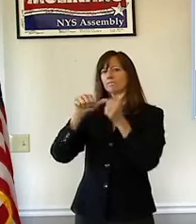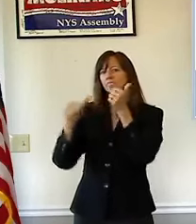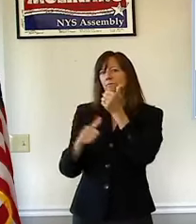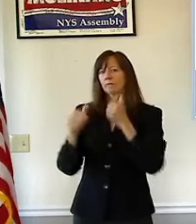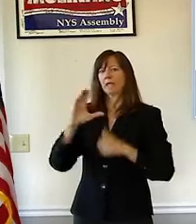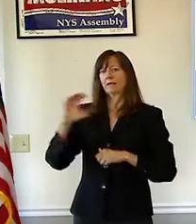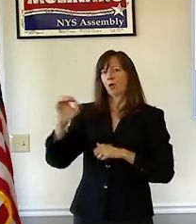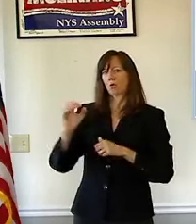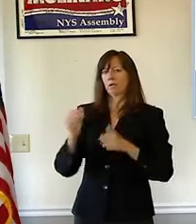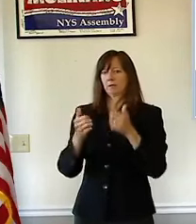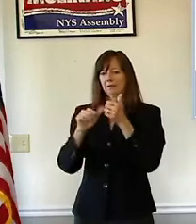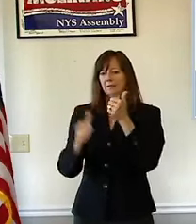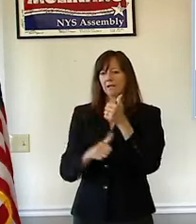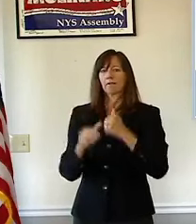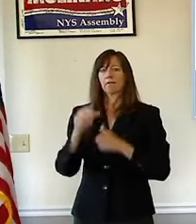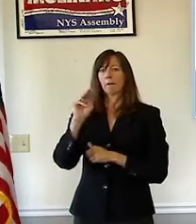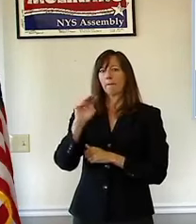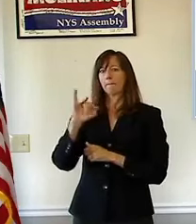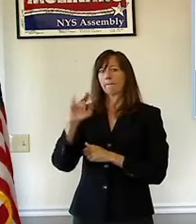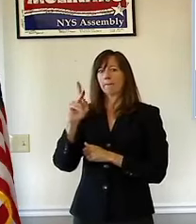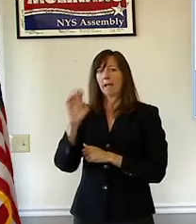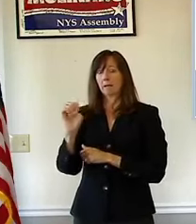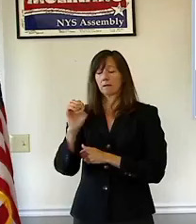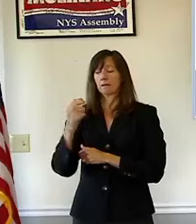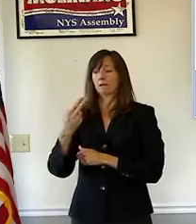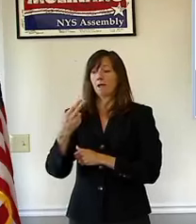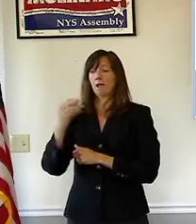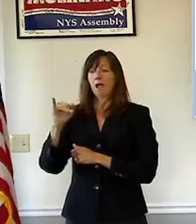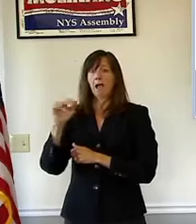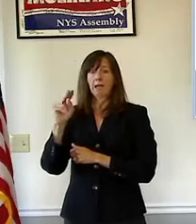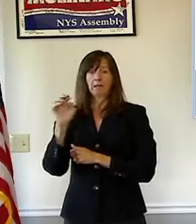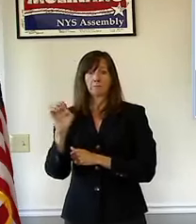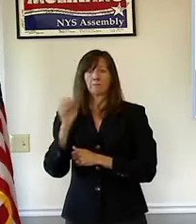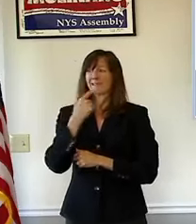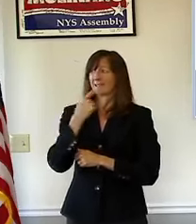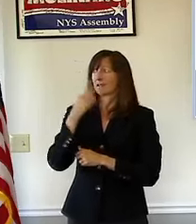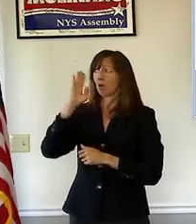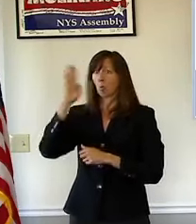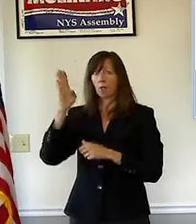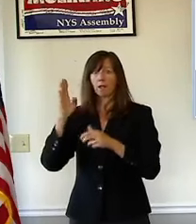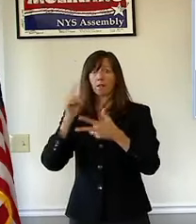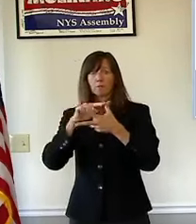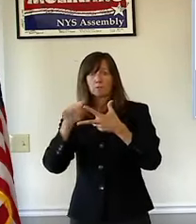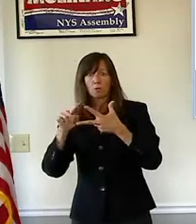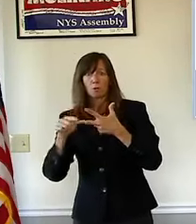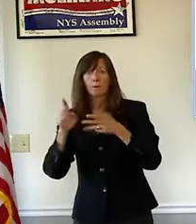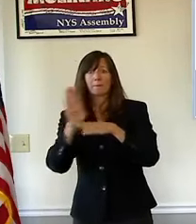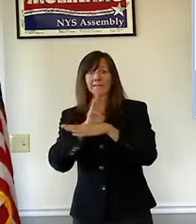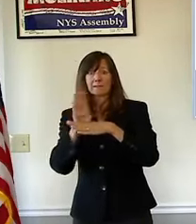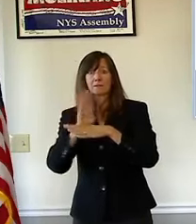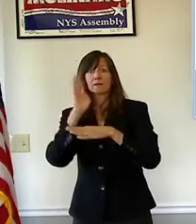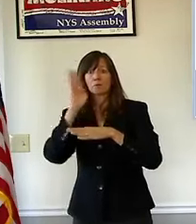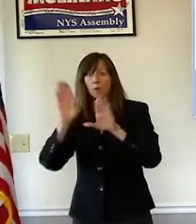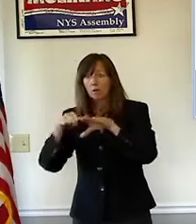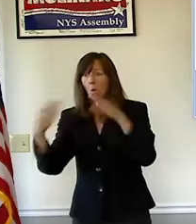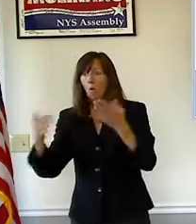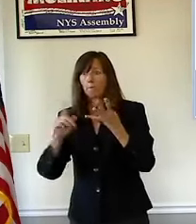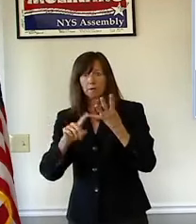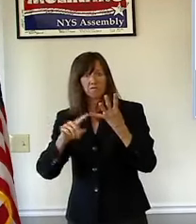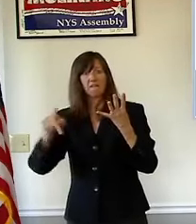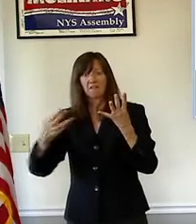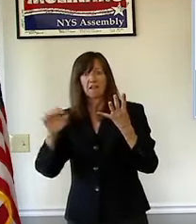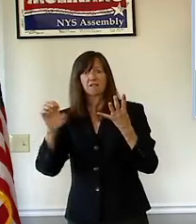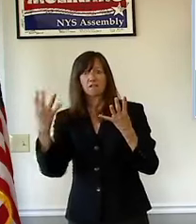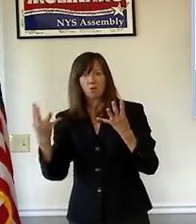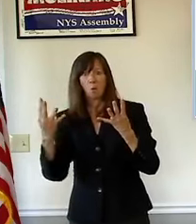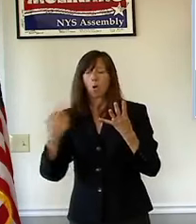time again that, in fact, these businesses would open in phase four. When pushed on this, and I asked